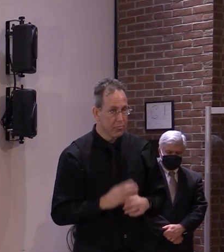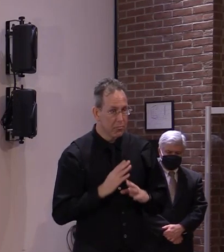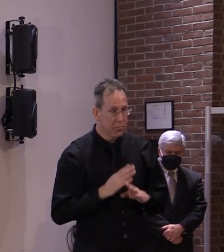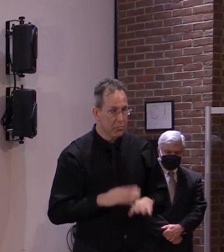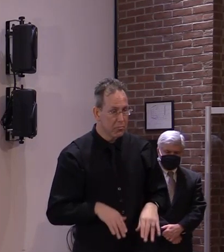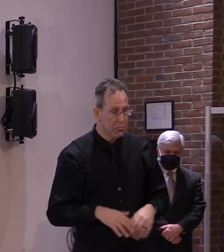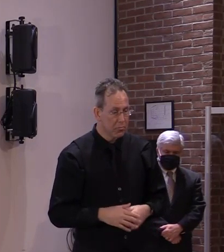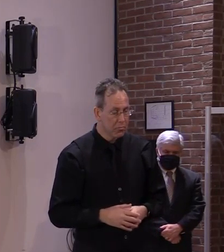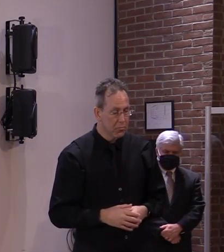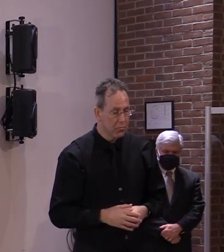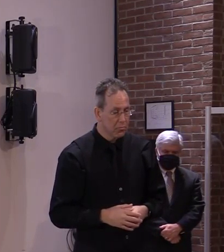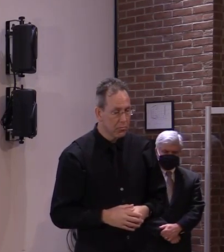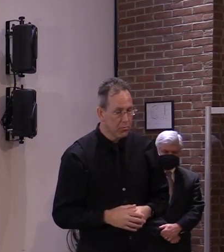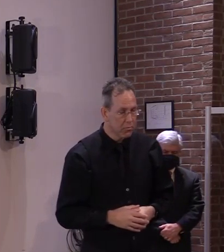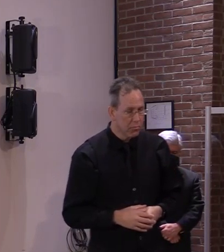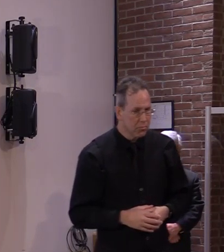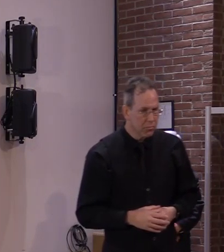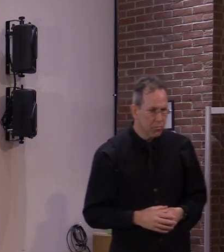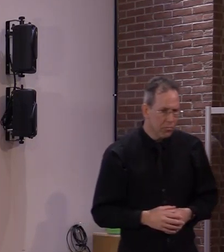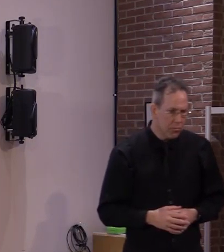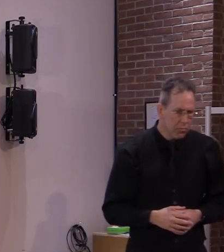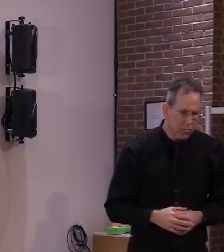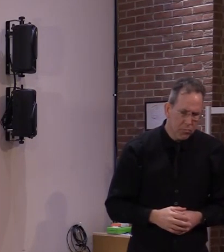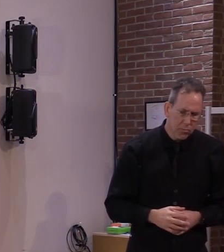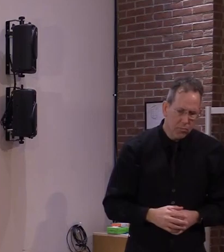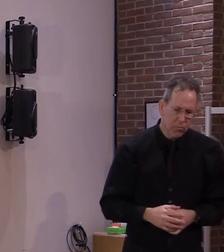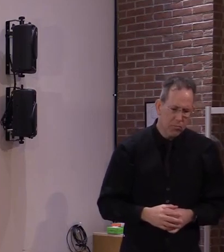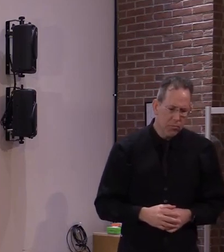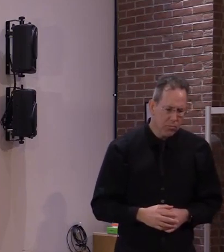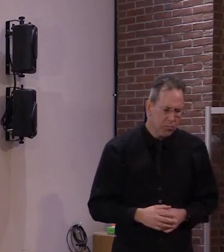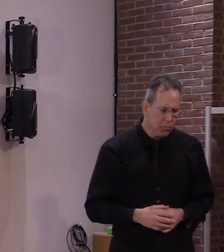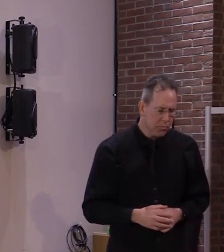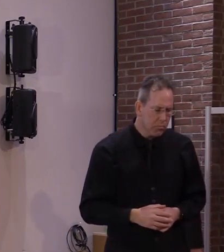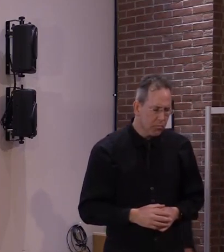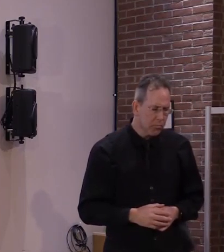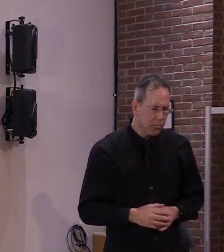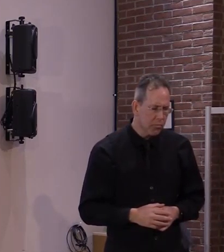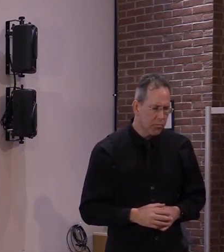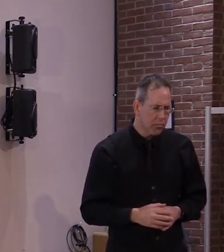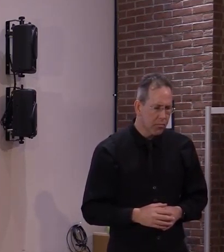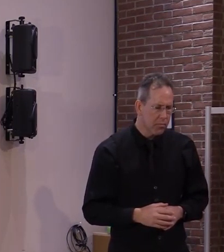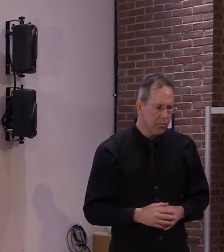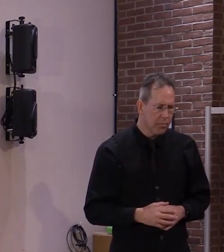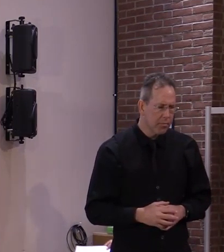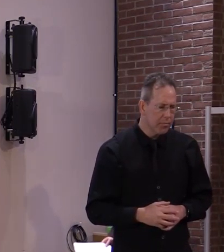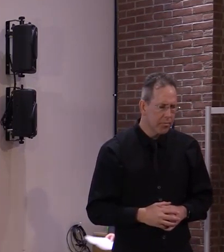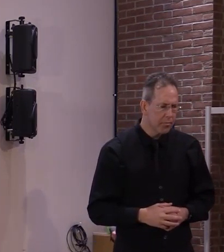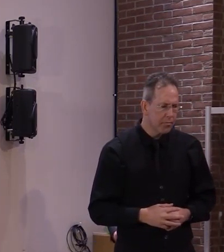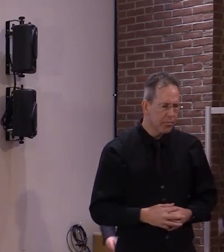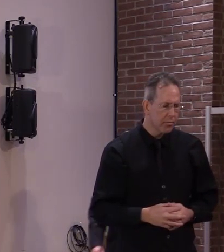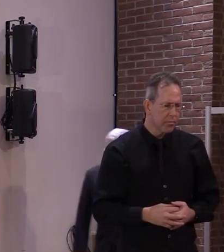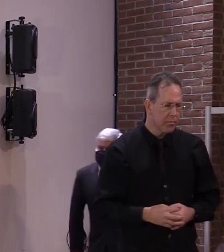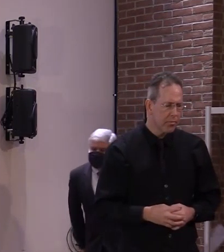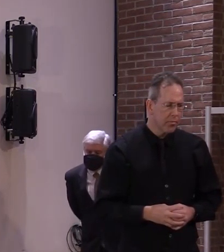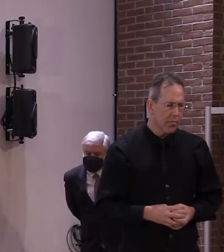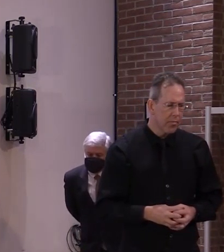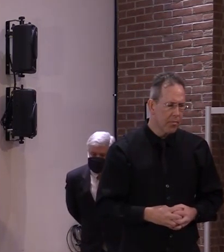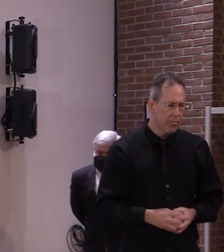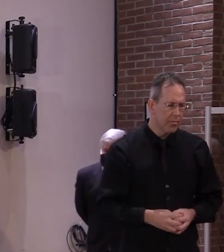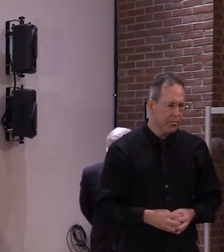This is a question that is actually kind of related to what you were just talking about, Secretary Smith. It's an email from a viewer that we wanted to ask you